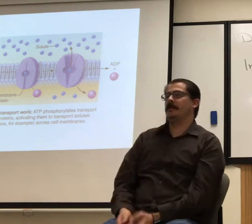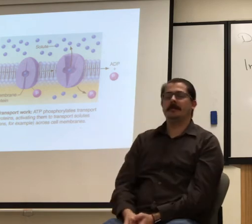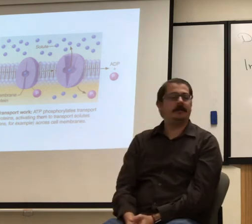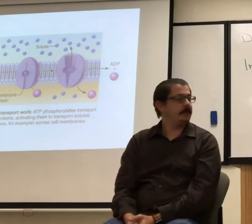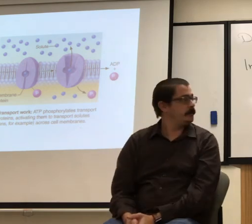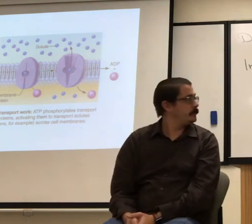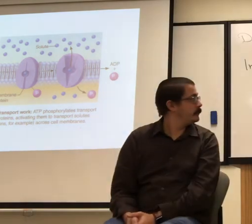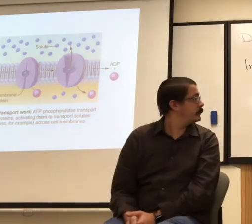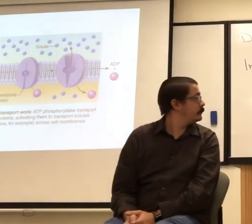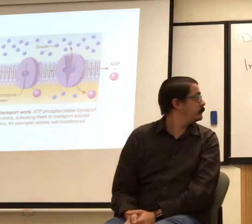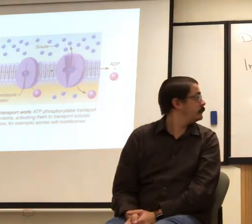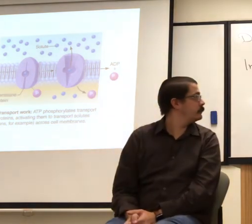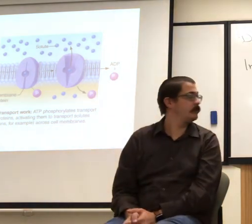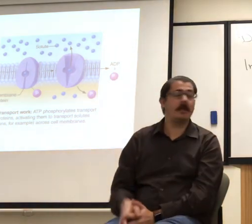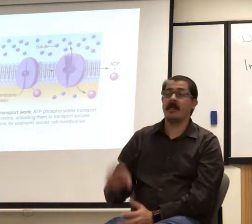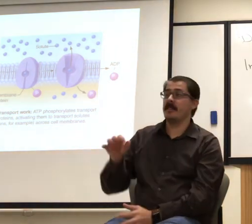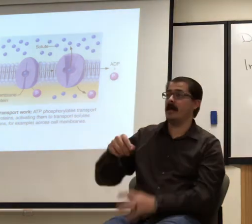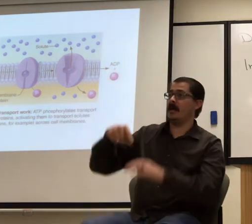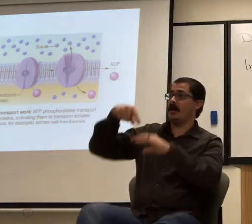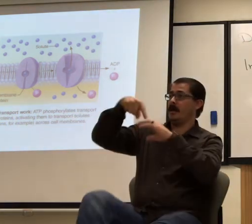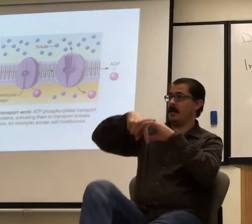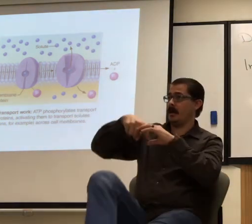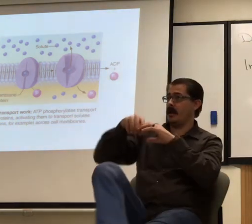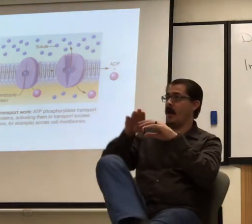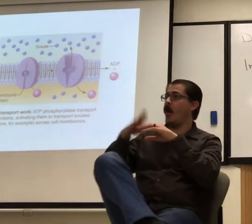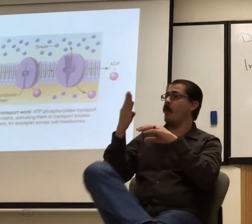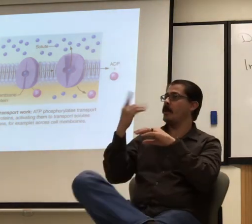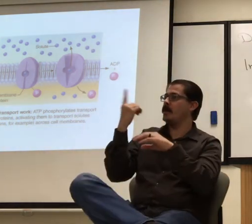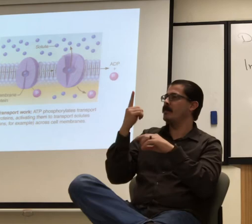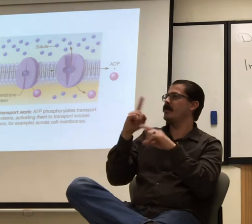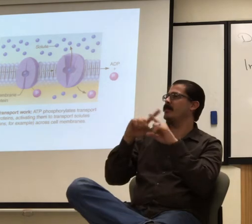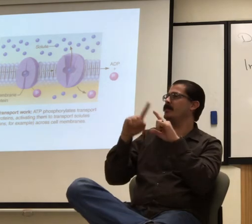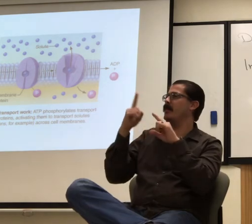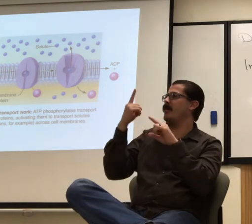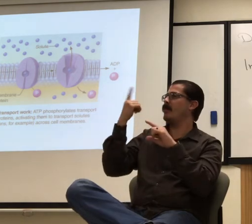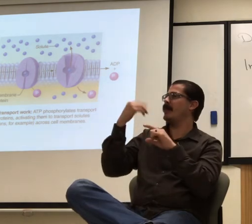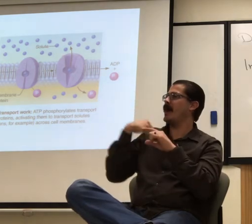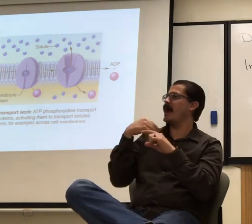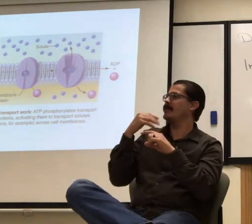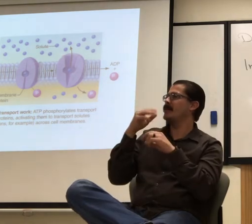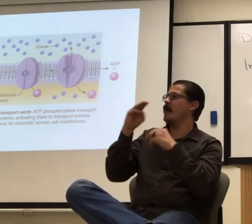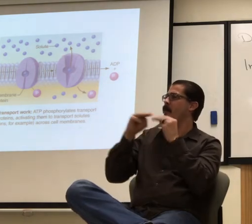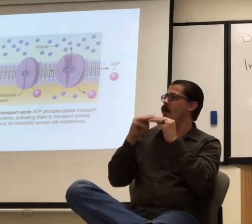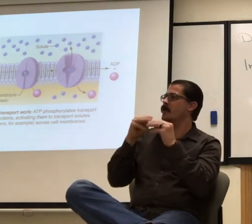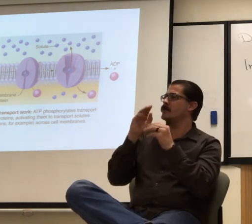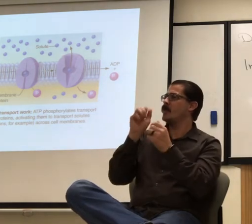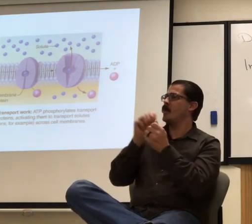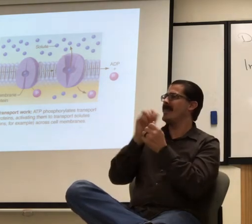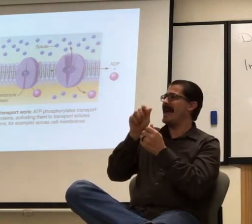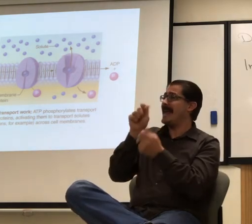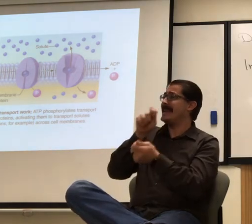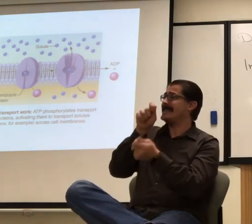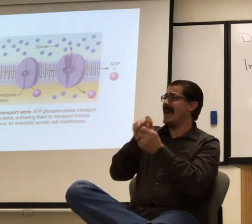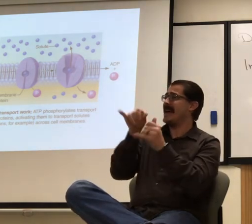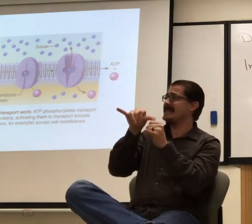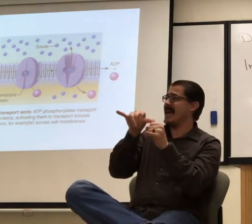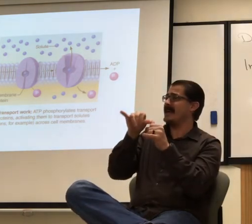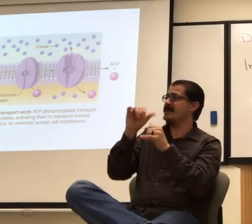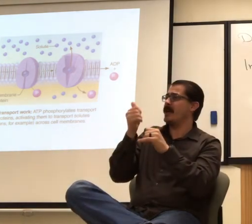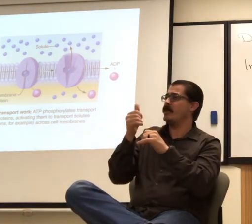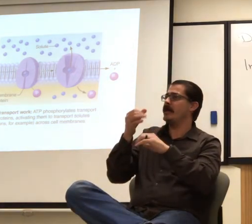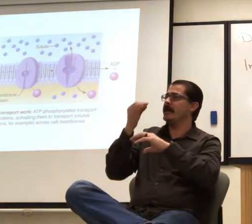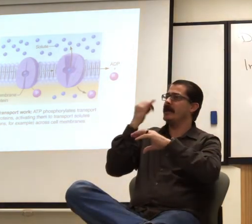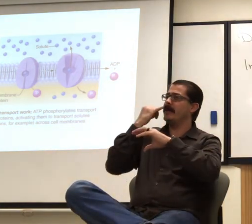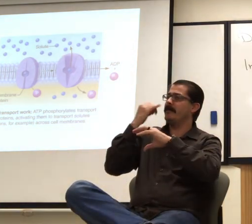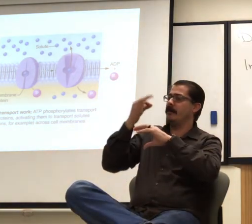The pore is always open, but it can only fit molecules with that precise size. So other molecules